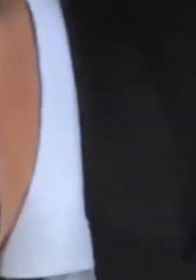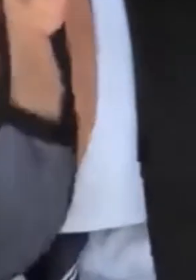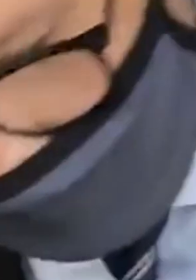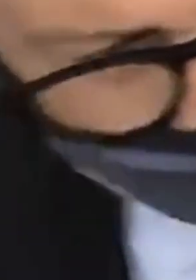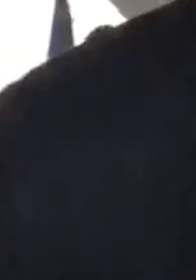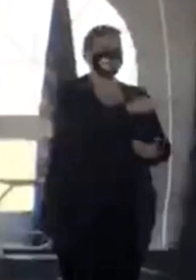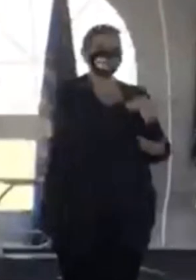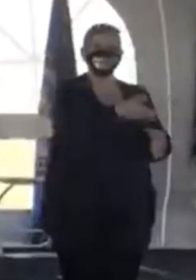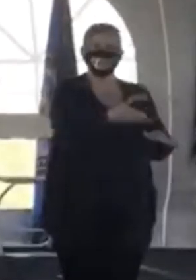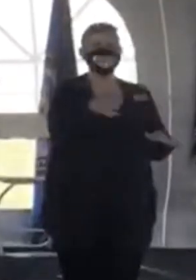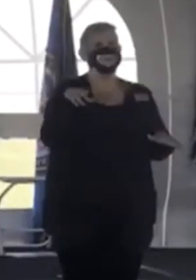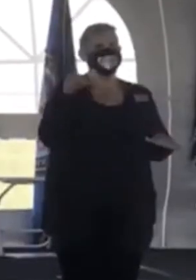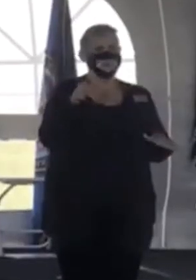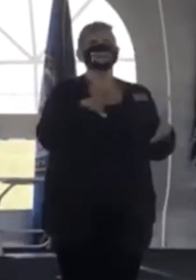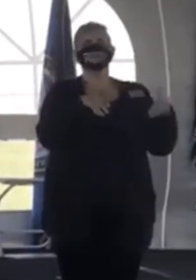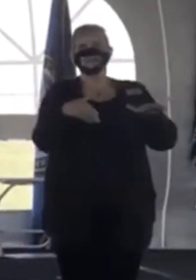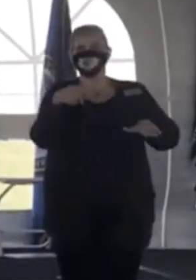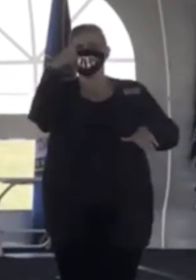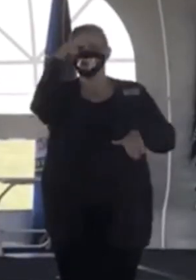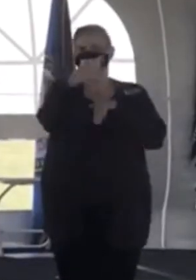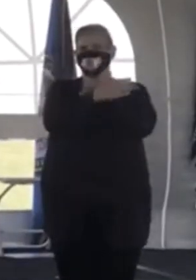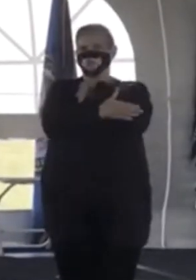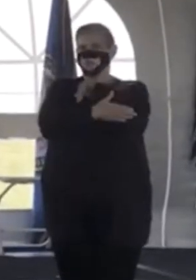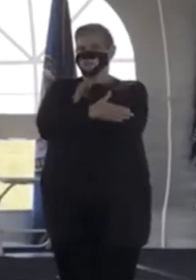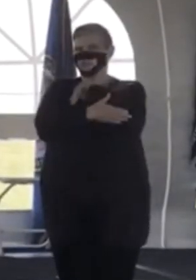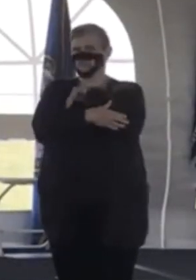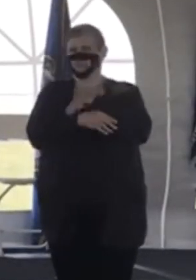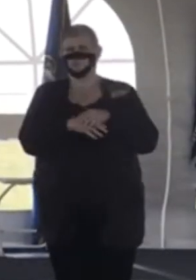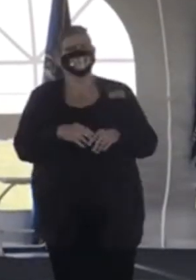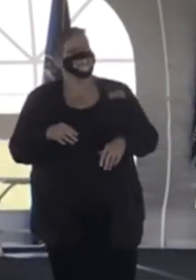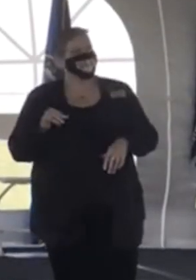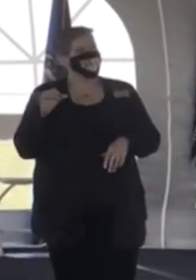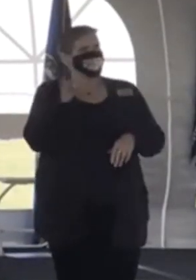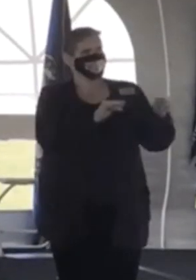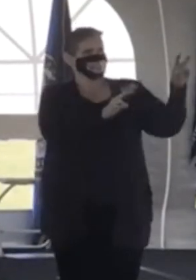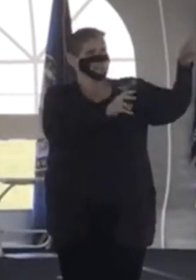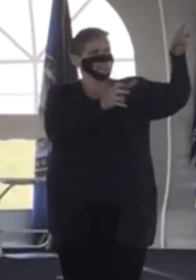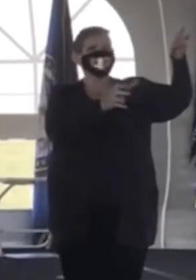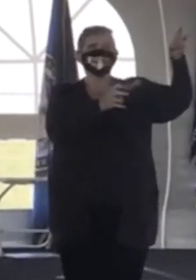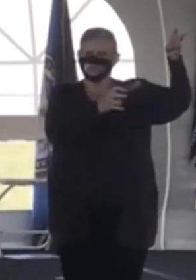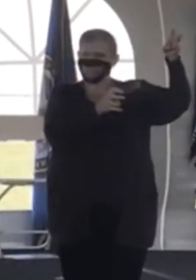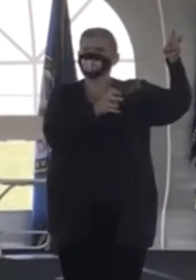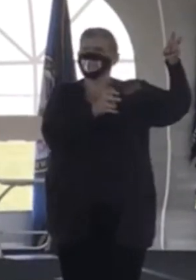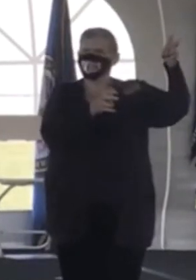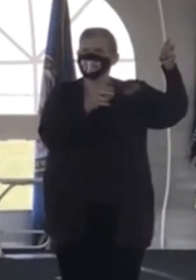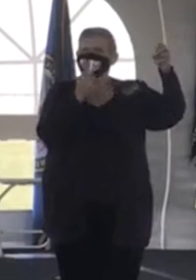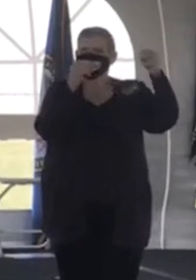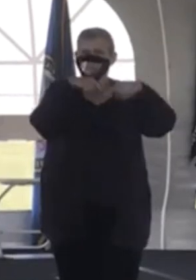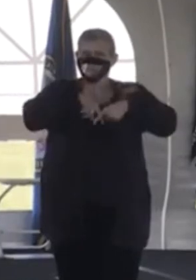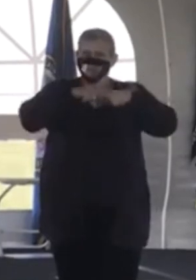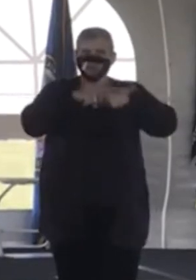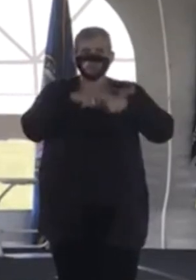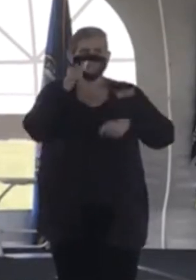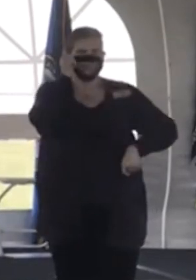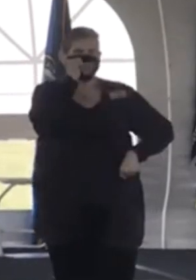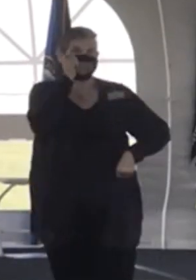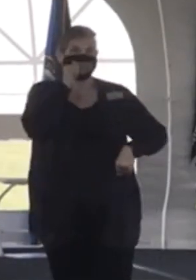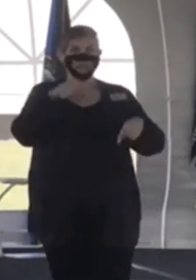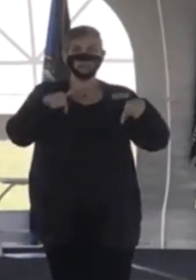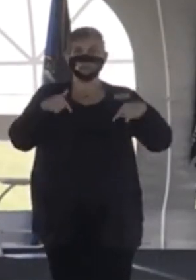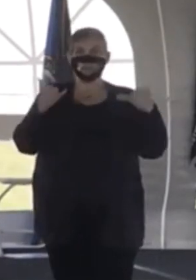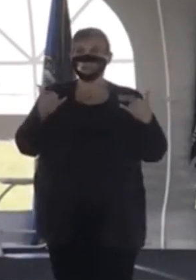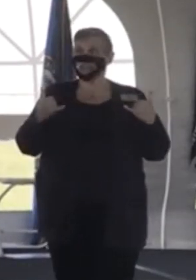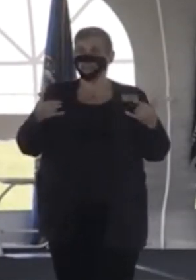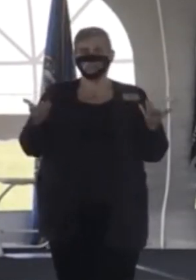country." And I think that is something that we all need to pause every day, and particularly on a day like today when